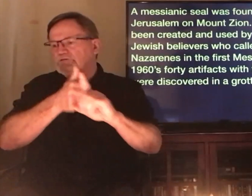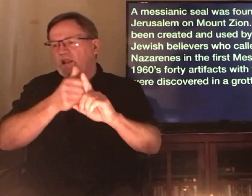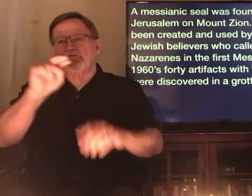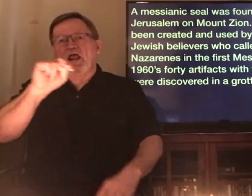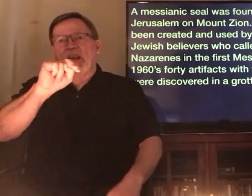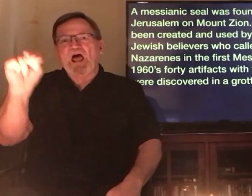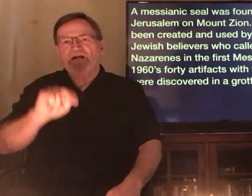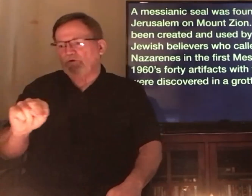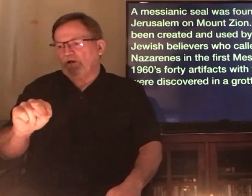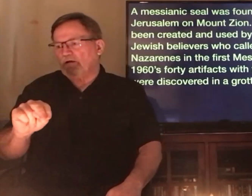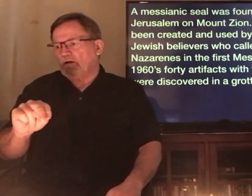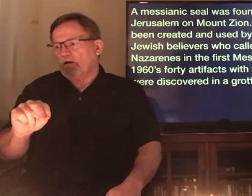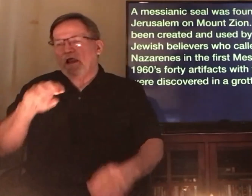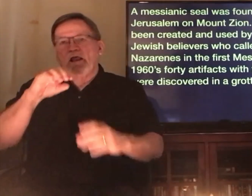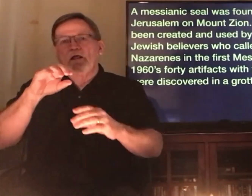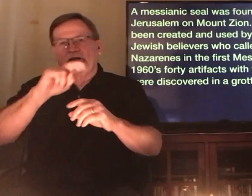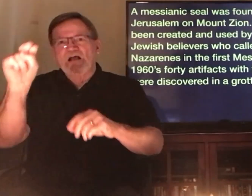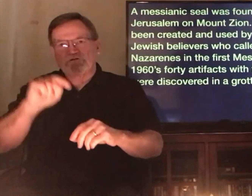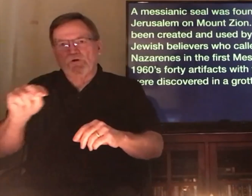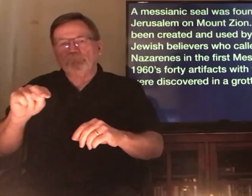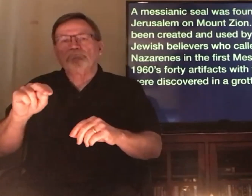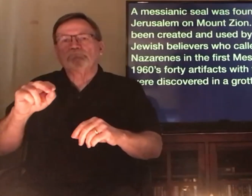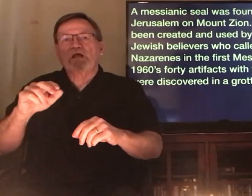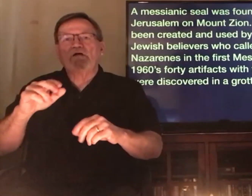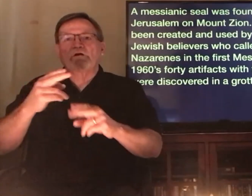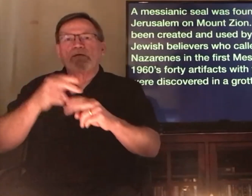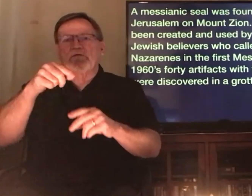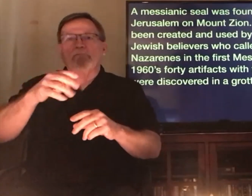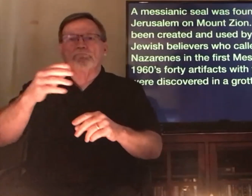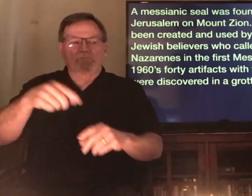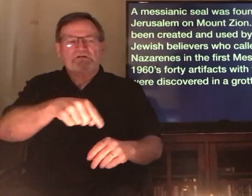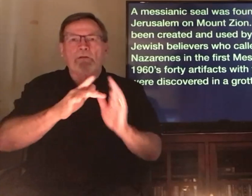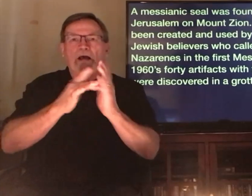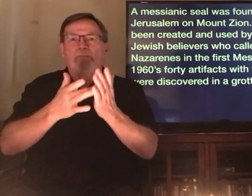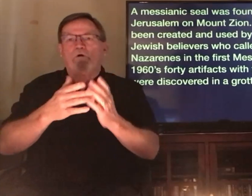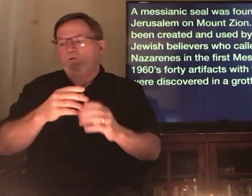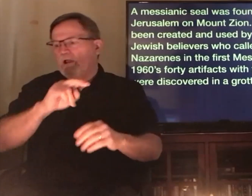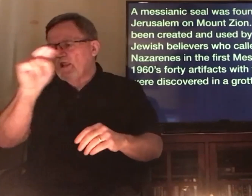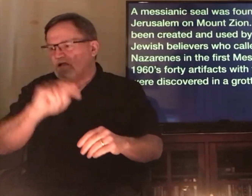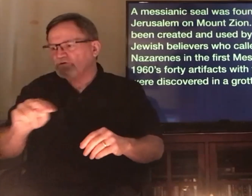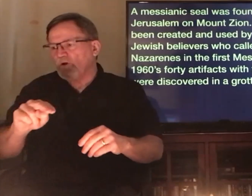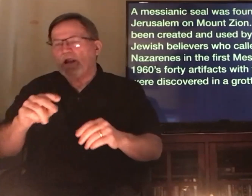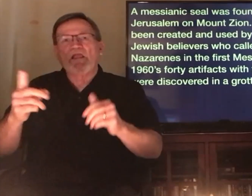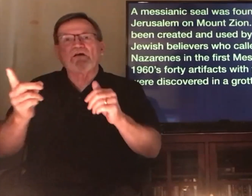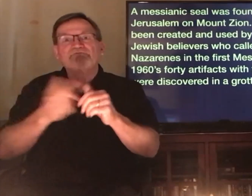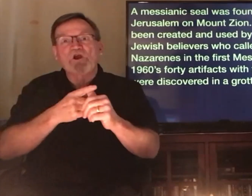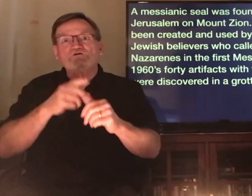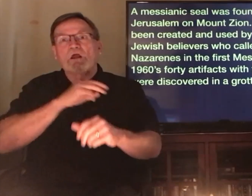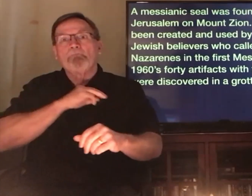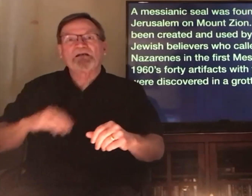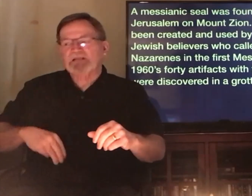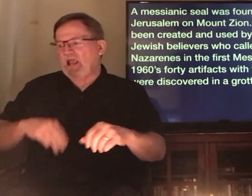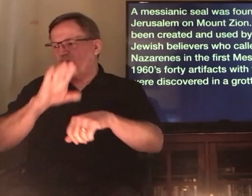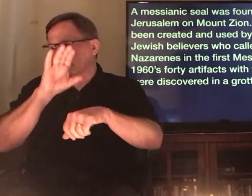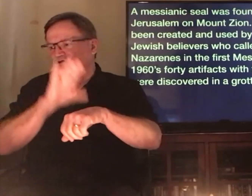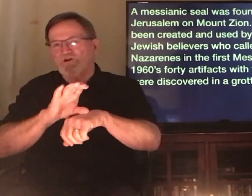Lord there. And second, the Jewish symbol, what? Menorah